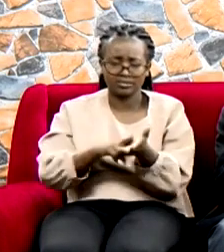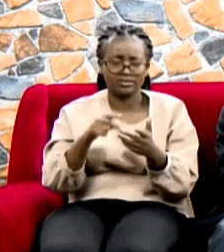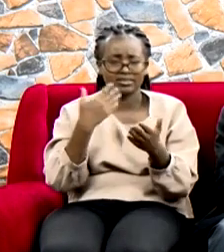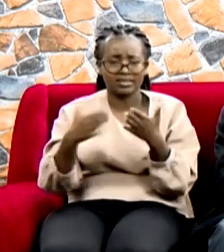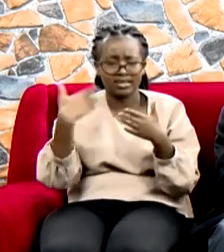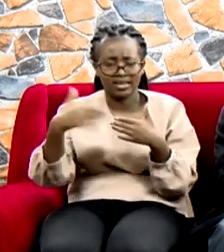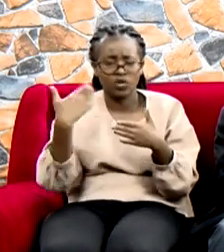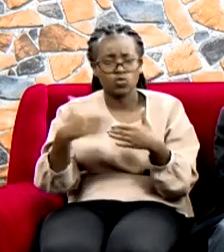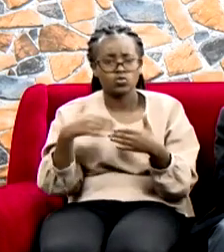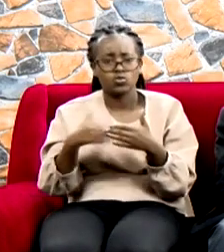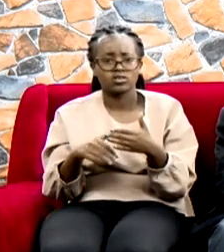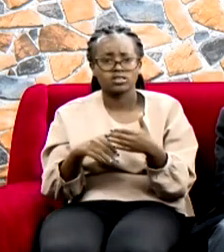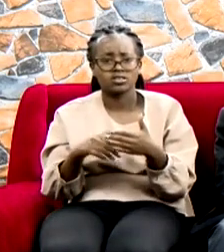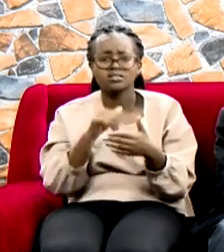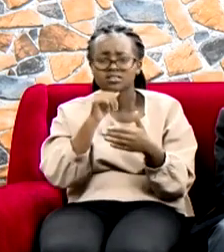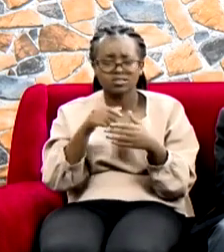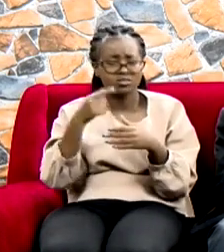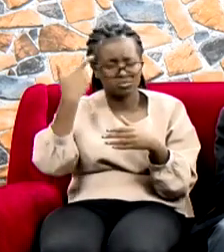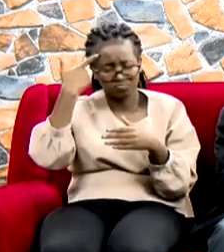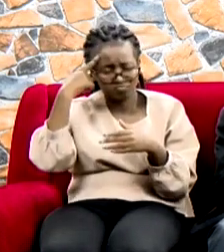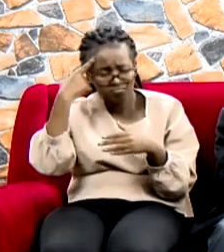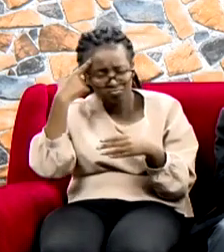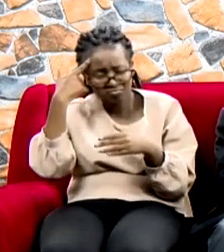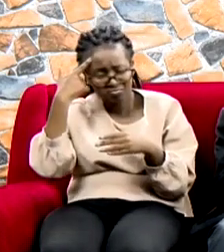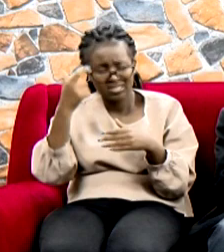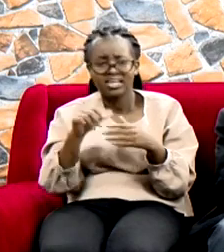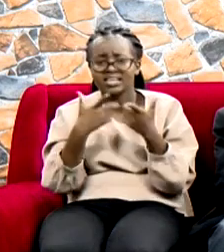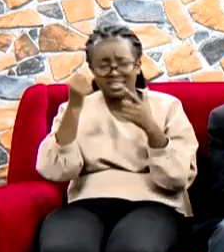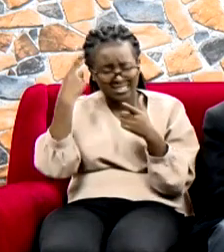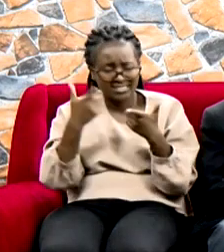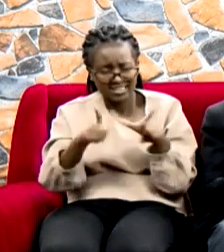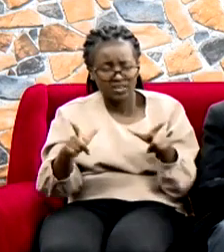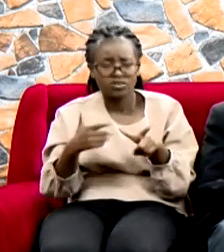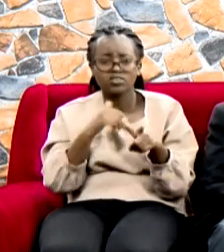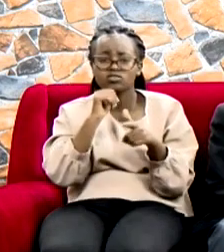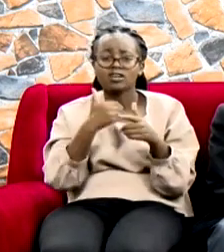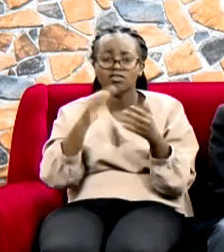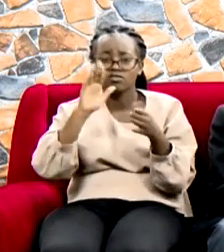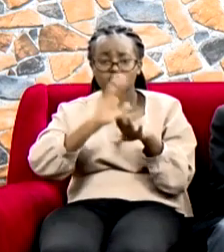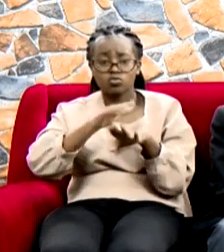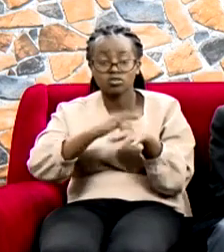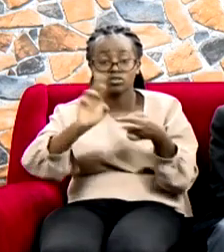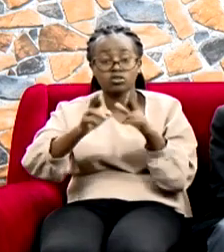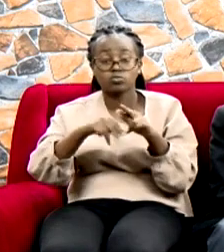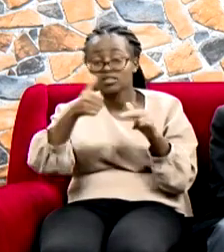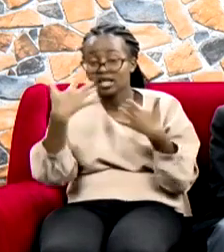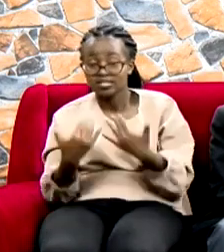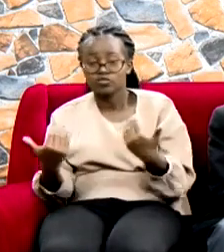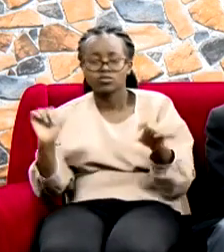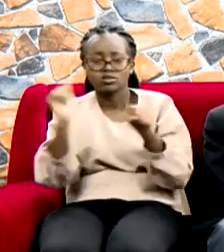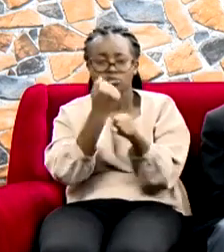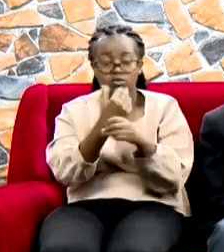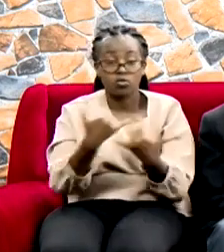you say, does not process language, and the child does not have good relationship with others, cannot play with other